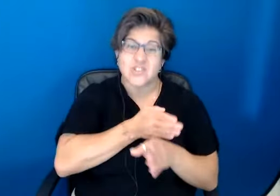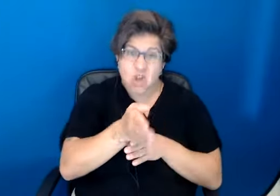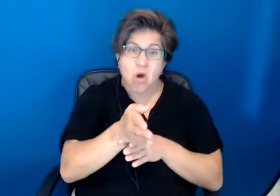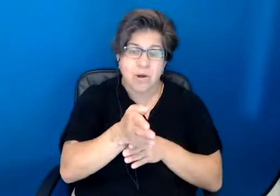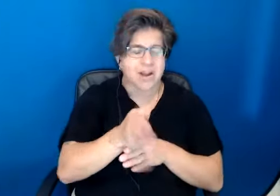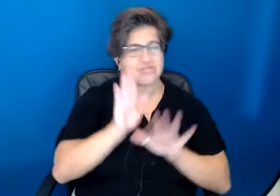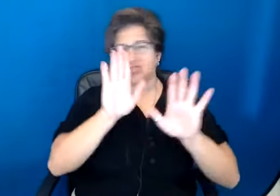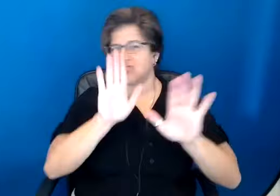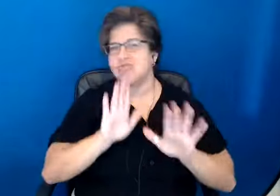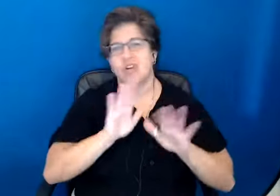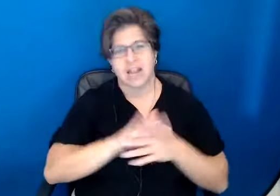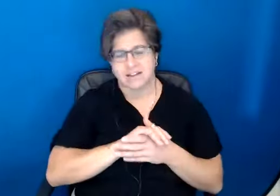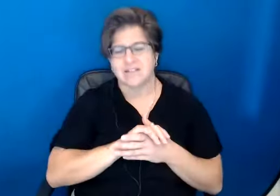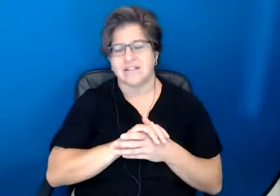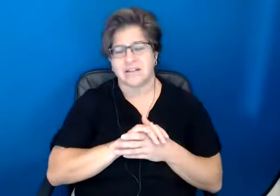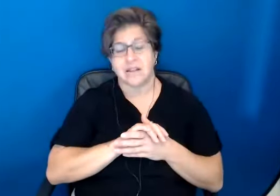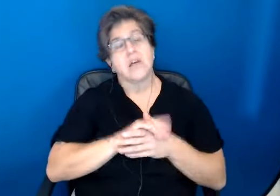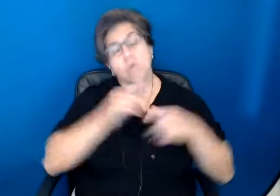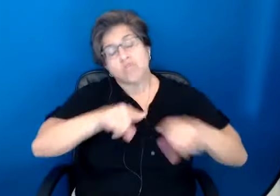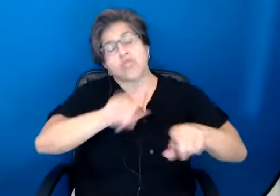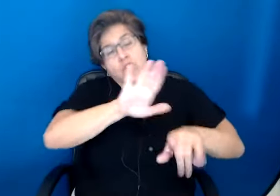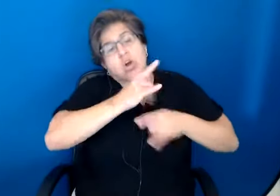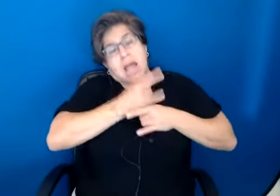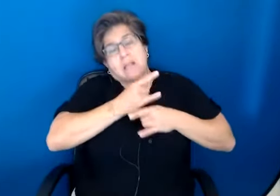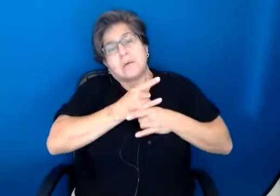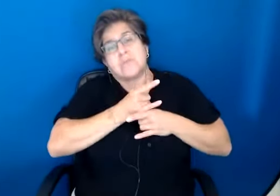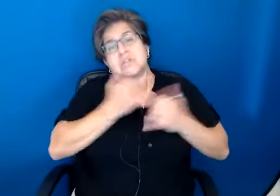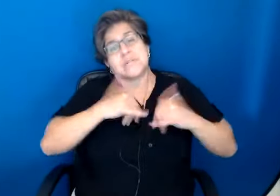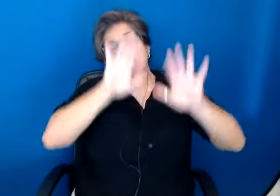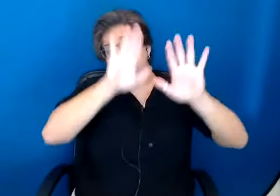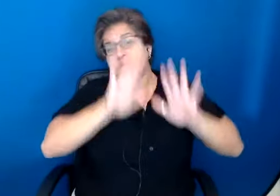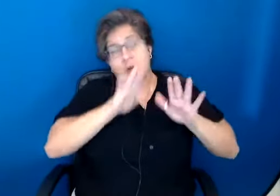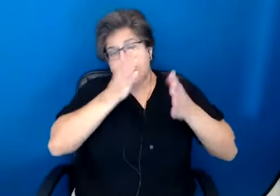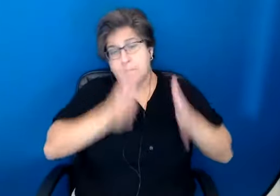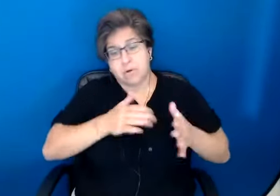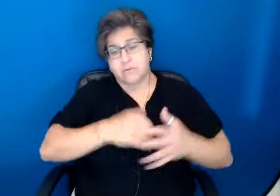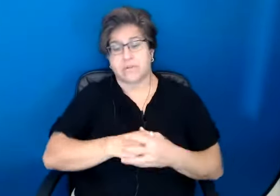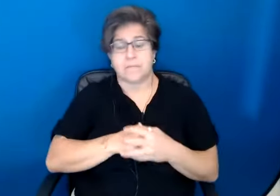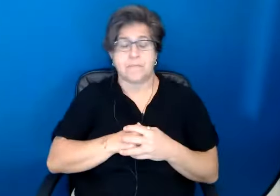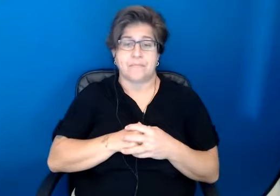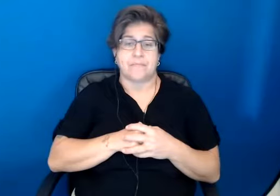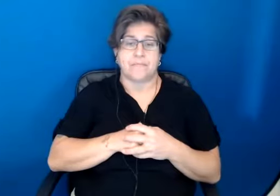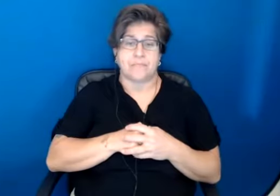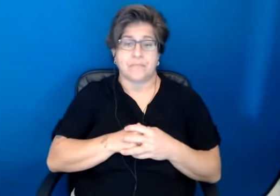so from that, I think I learned that these were traits that I was